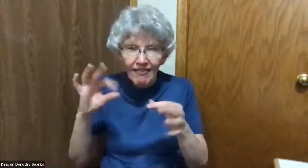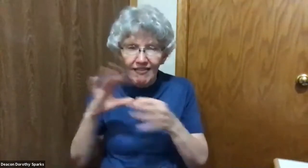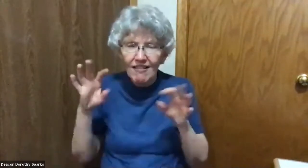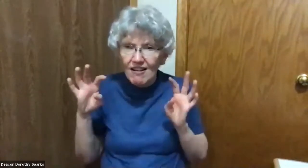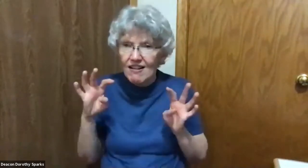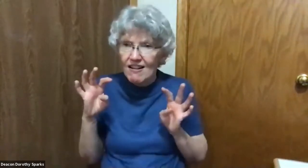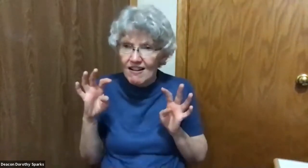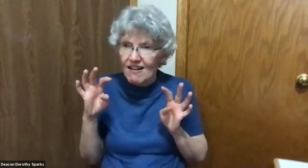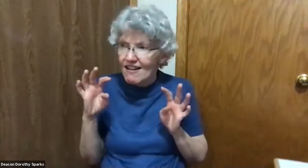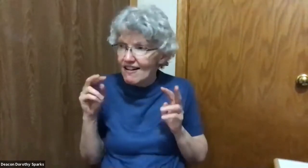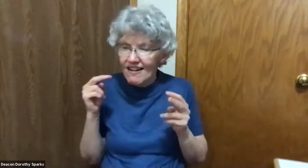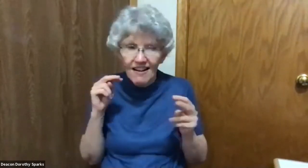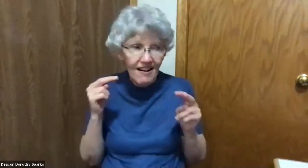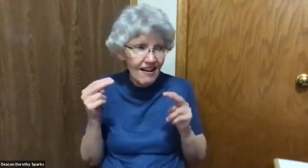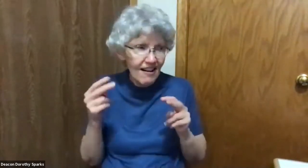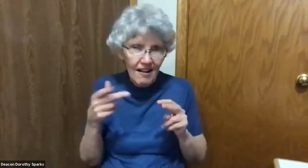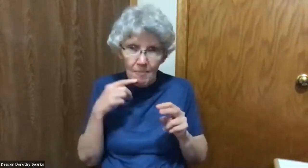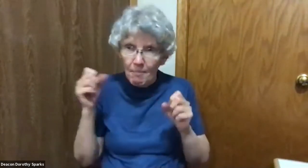Everyone became excited and wondered,